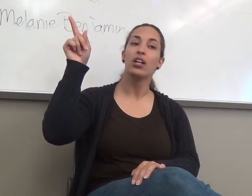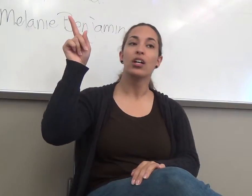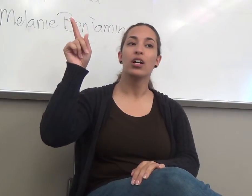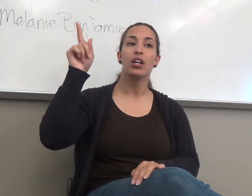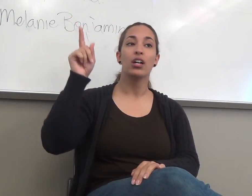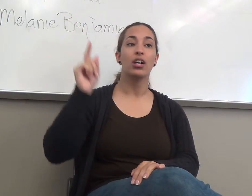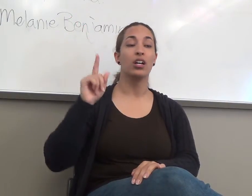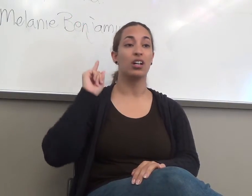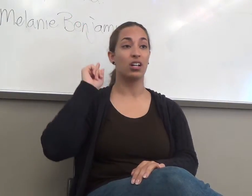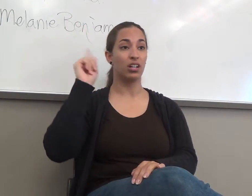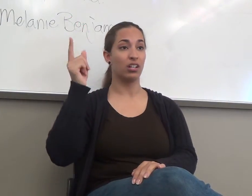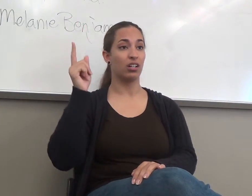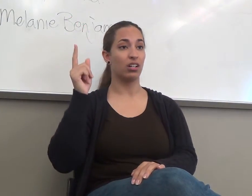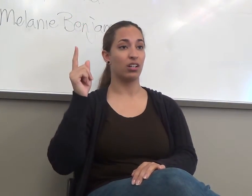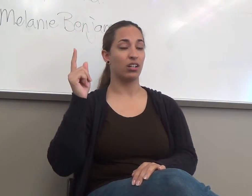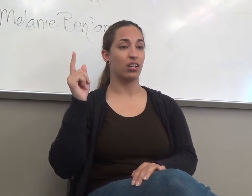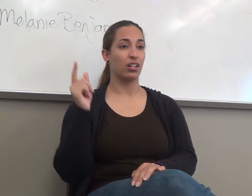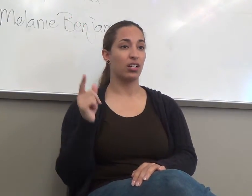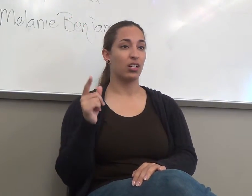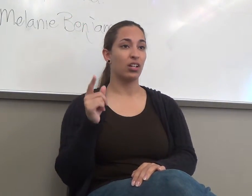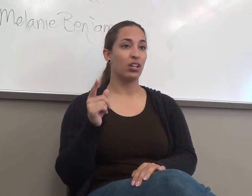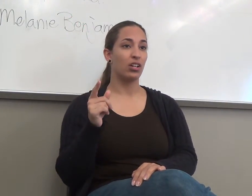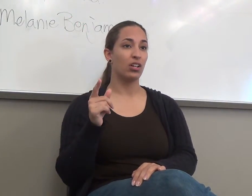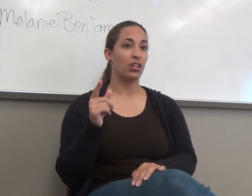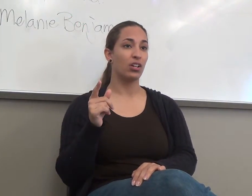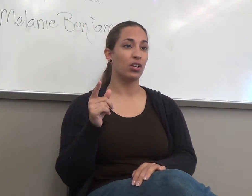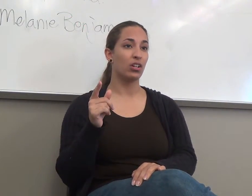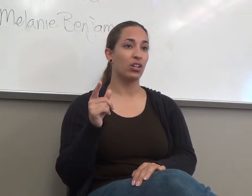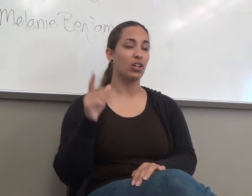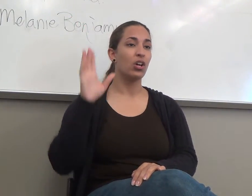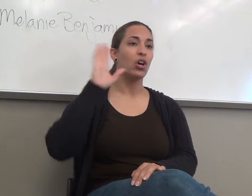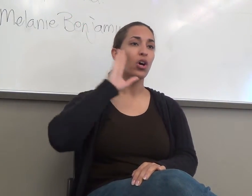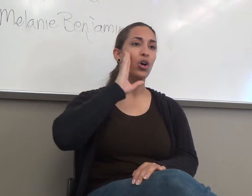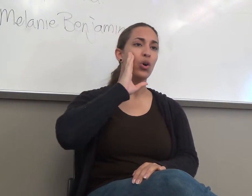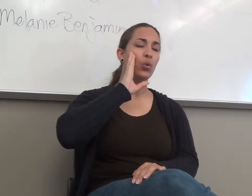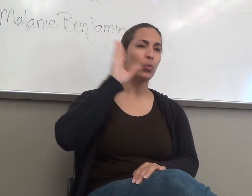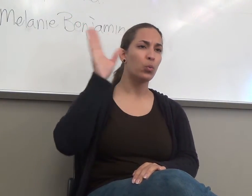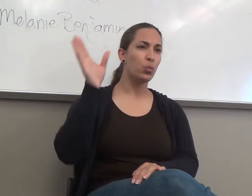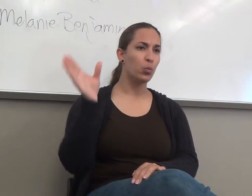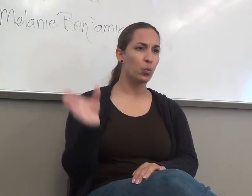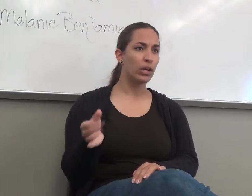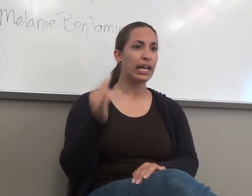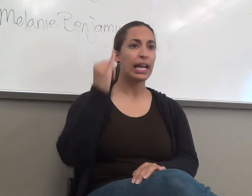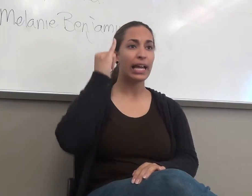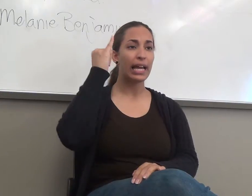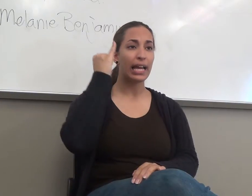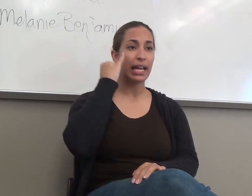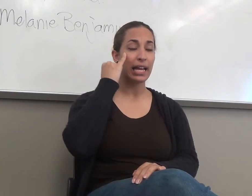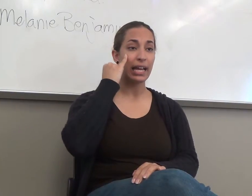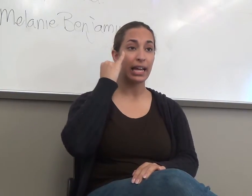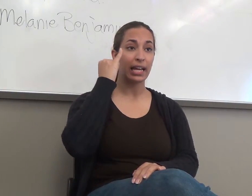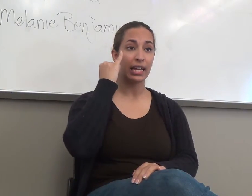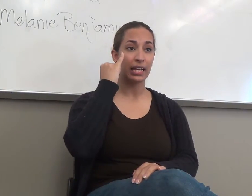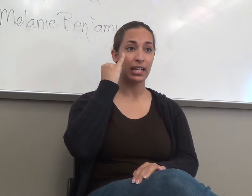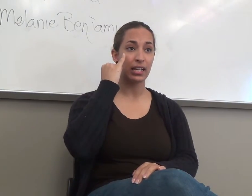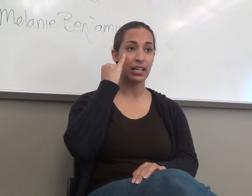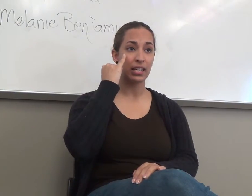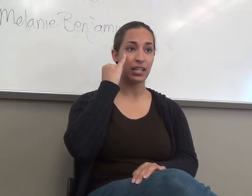argument about the fact that this is disturbing, would that have been clear if they hadn't had those last sentences on